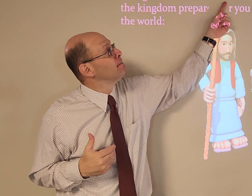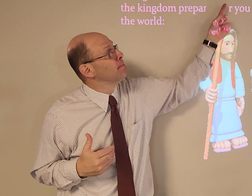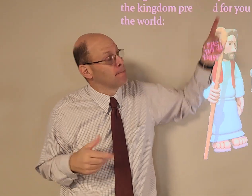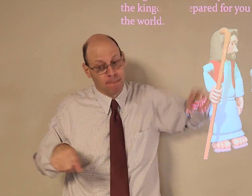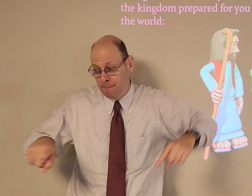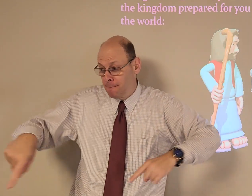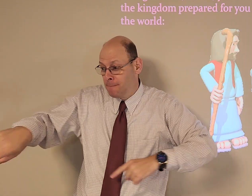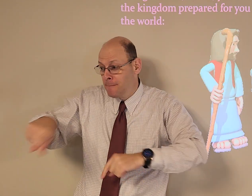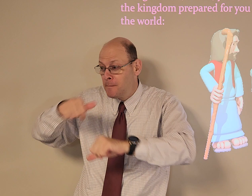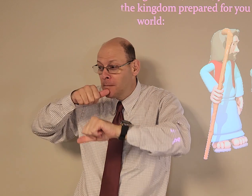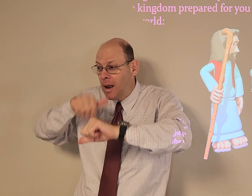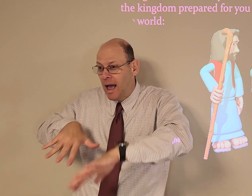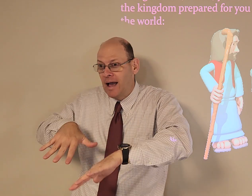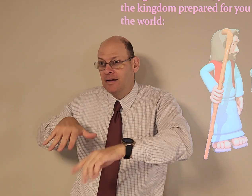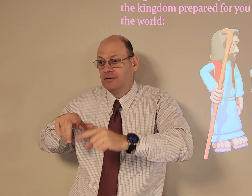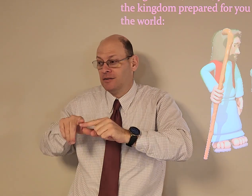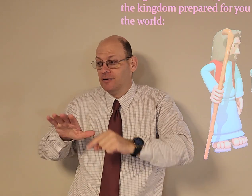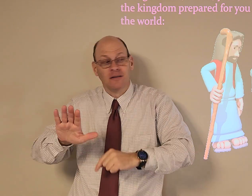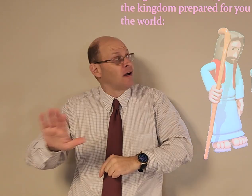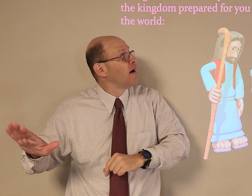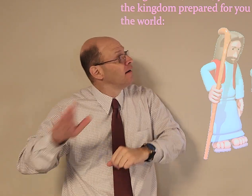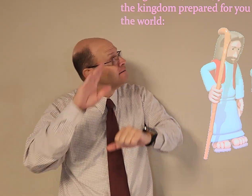ye blessed of my Father,